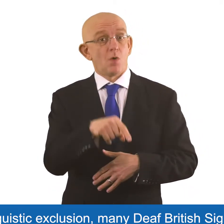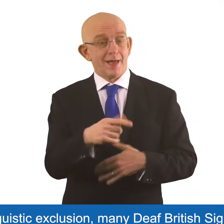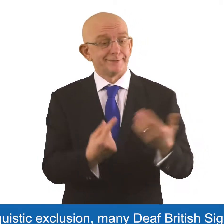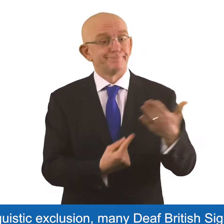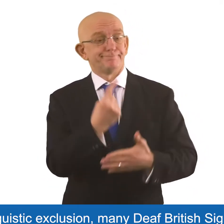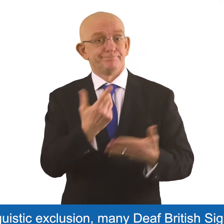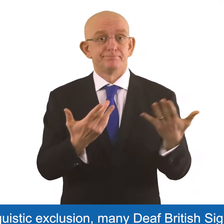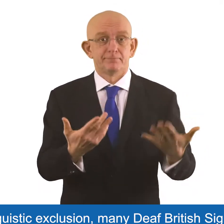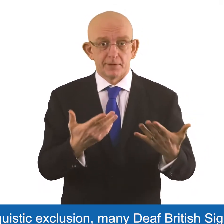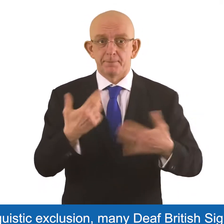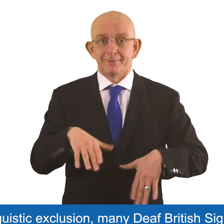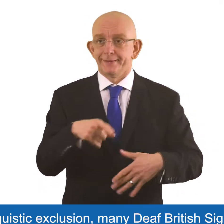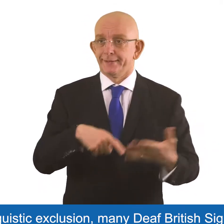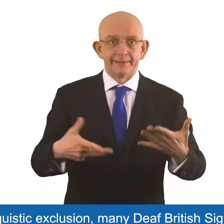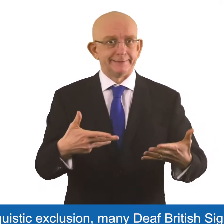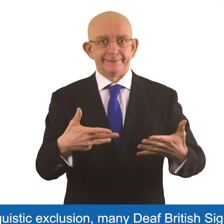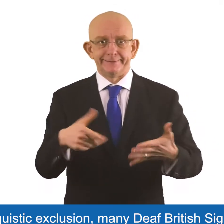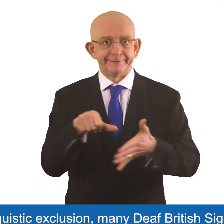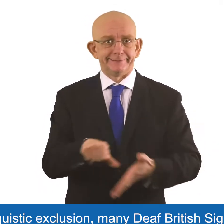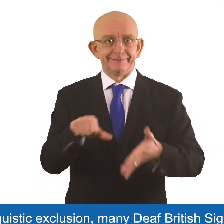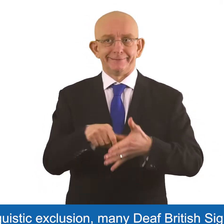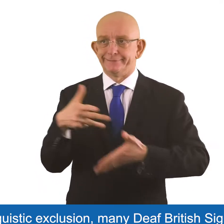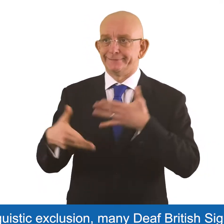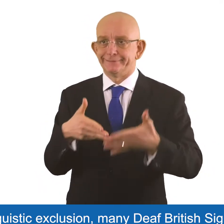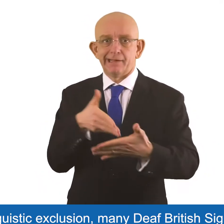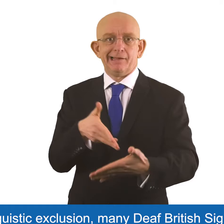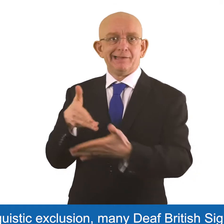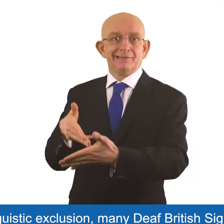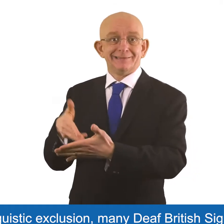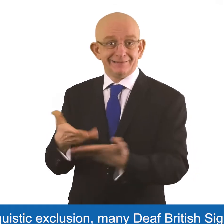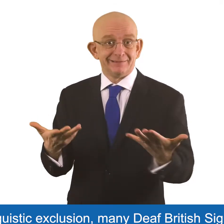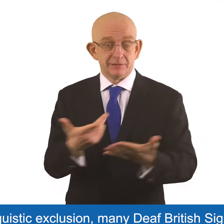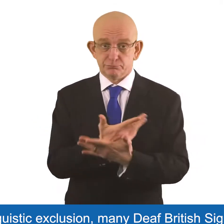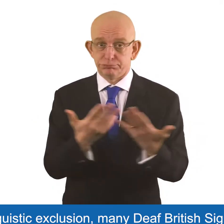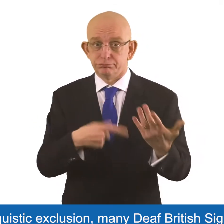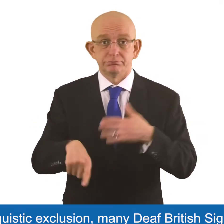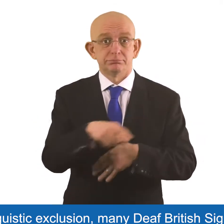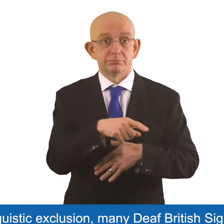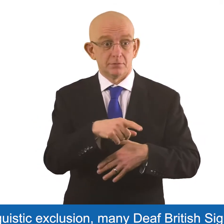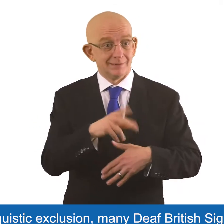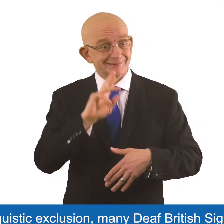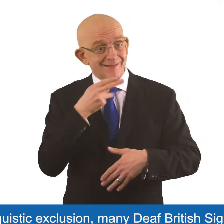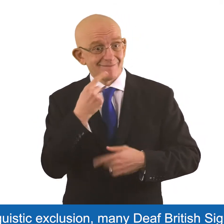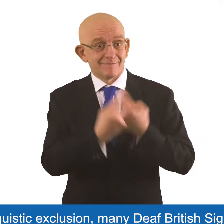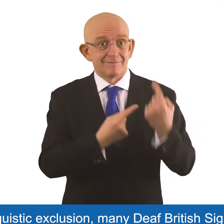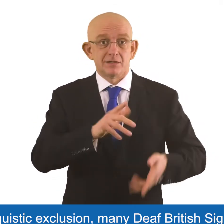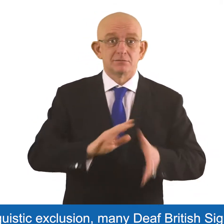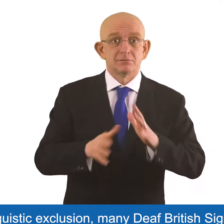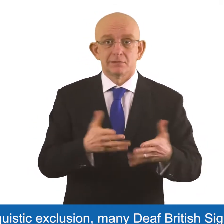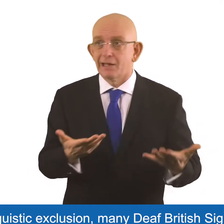5. As a result of linguistic exclusion, many deaf British Sign Language signers have a lower reading comprehension